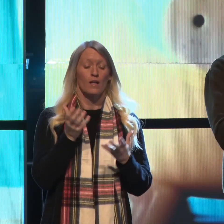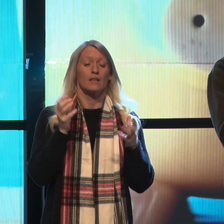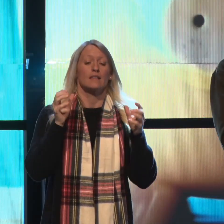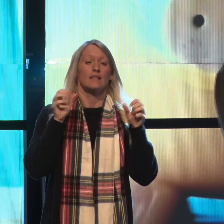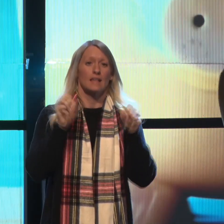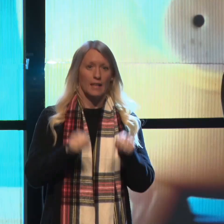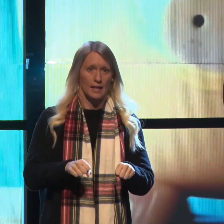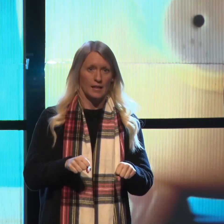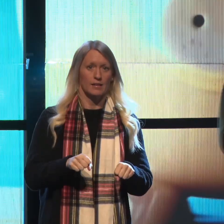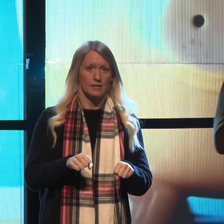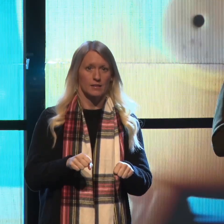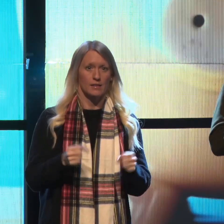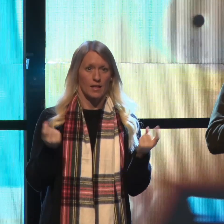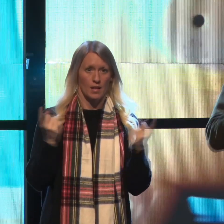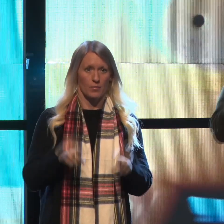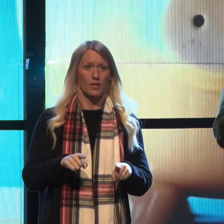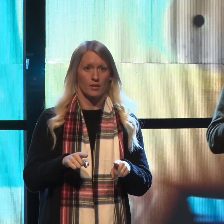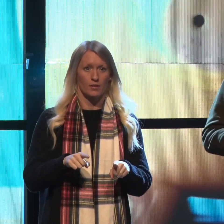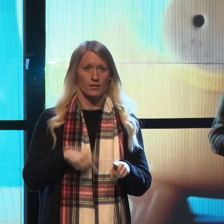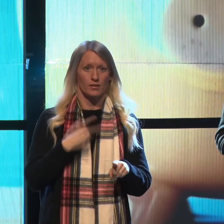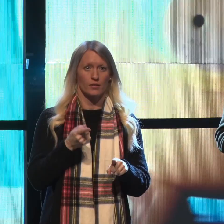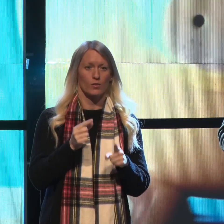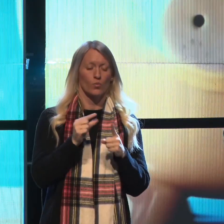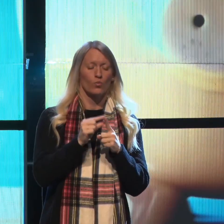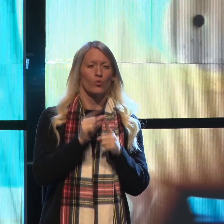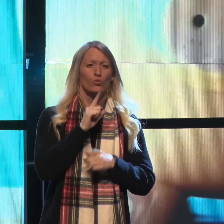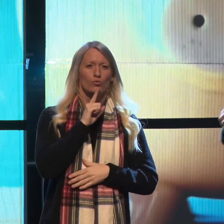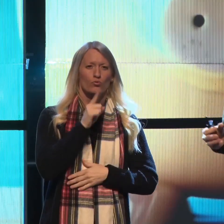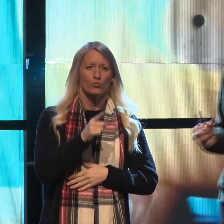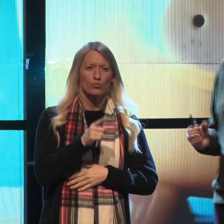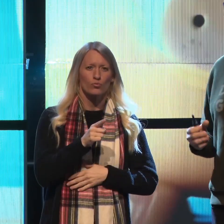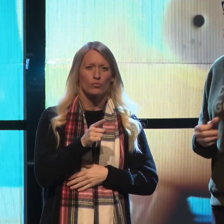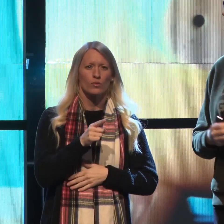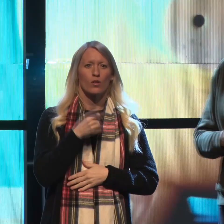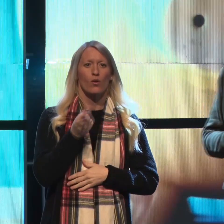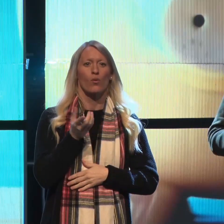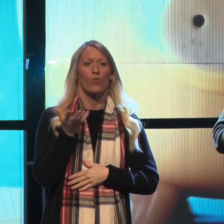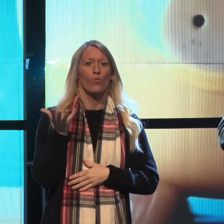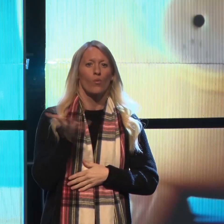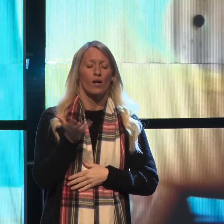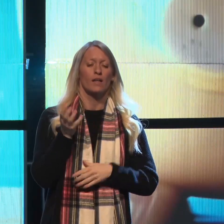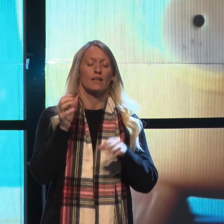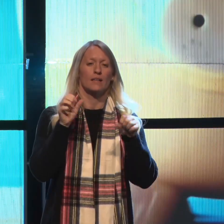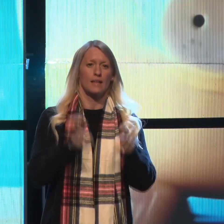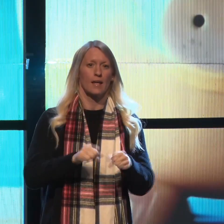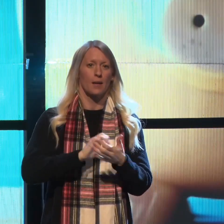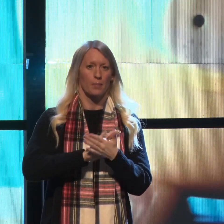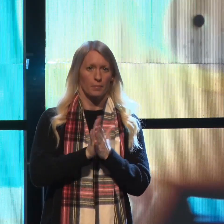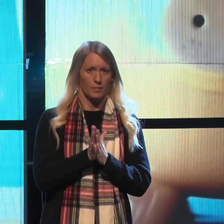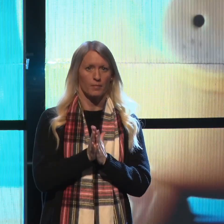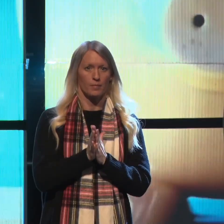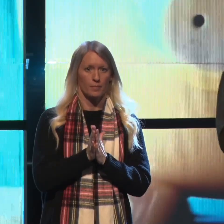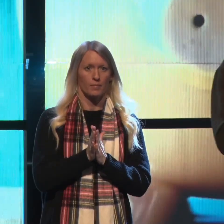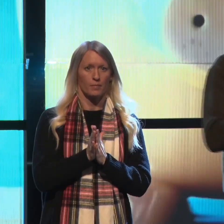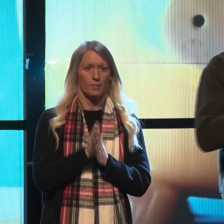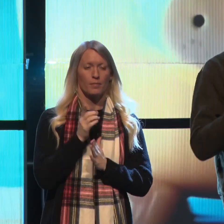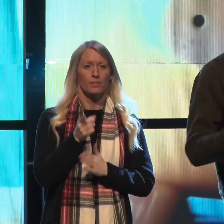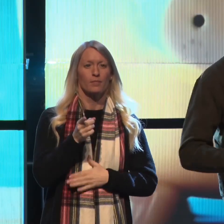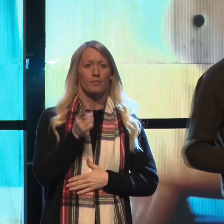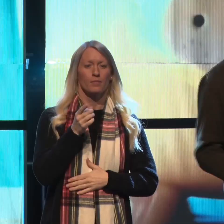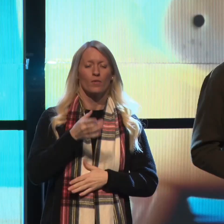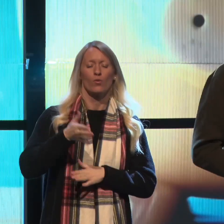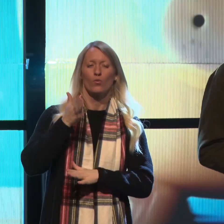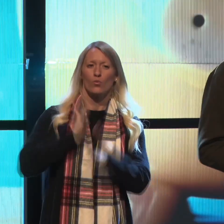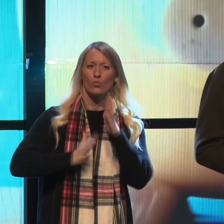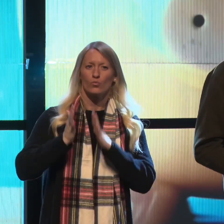It's a word of truth about what could be. The classical prophets that we have that are found in what we would call the Old Testament or the